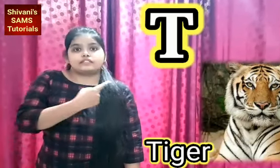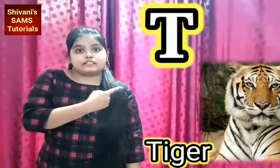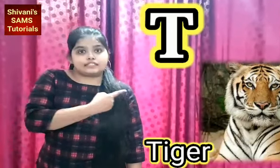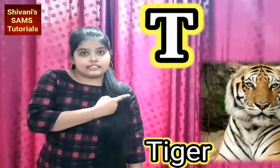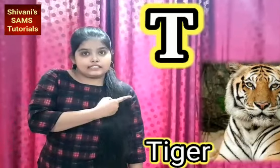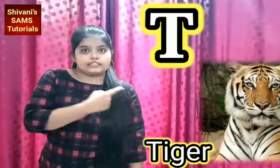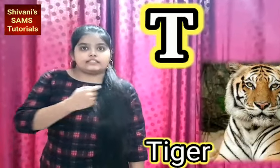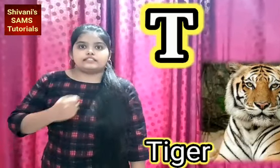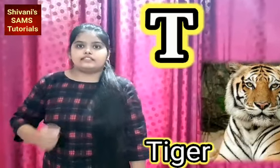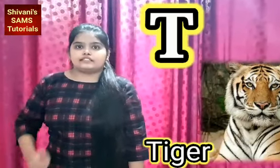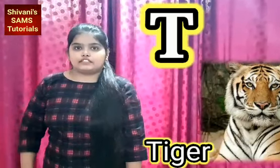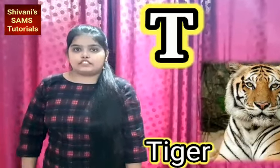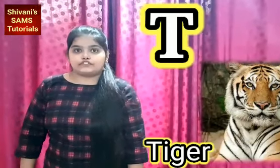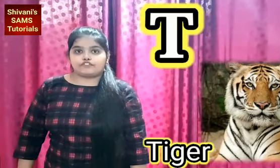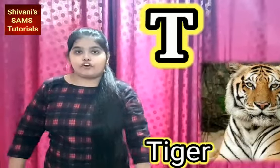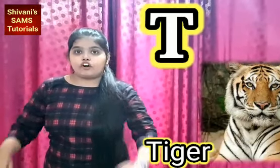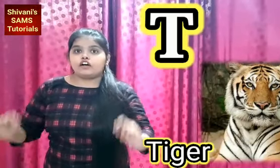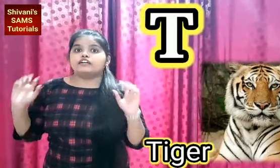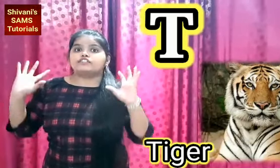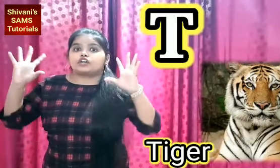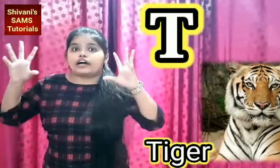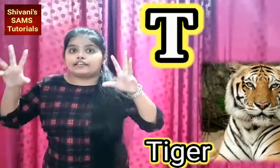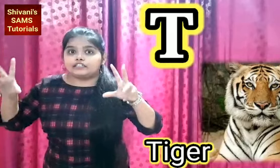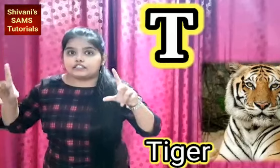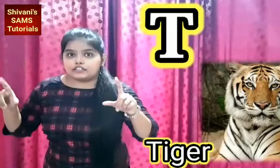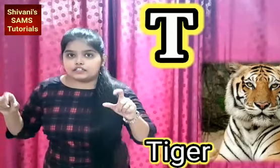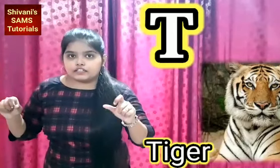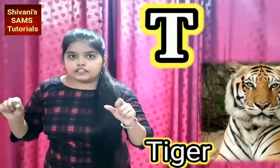T for tiger.